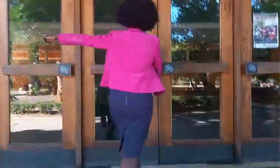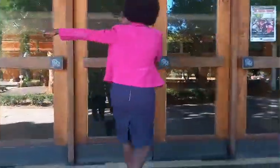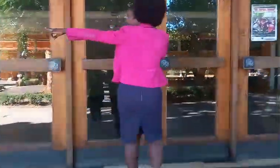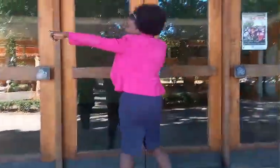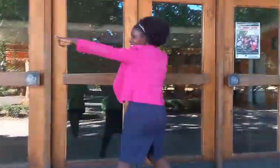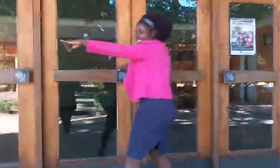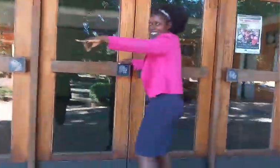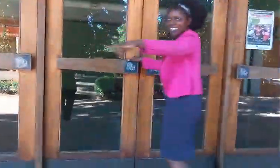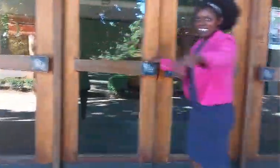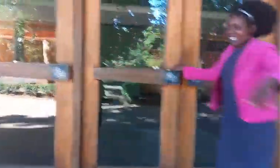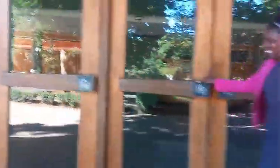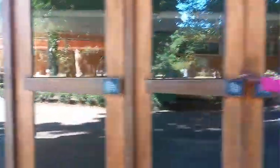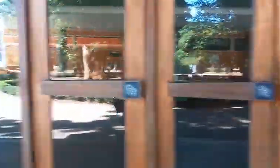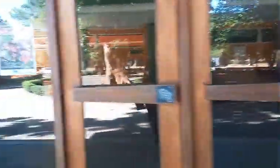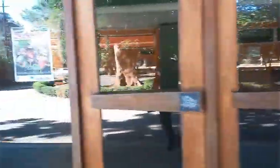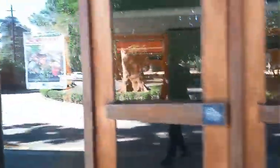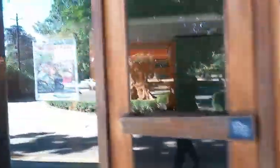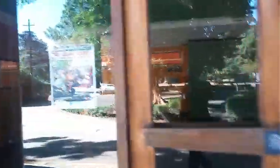So that is our banner over there.